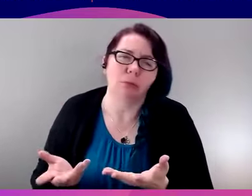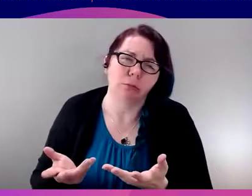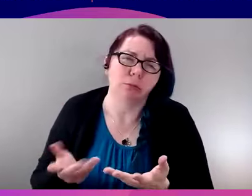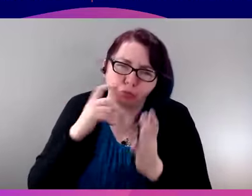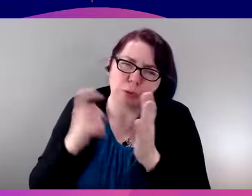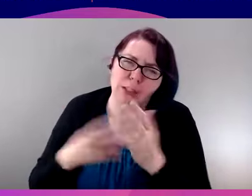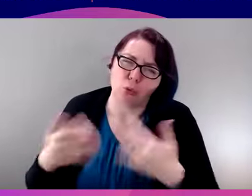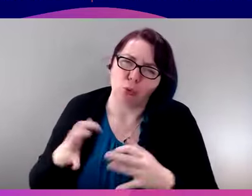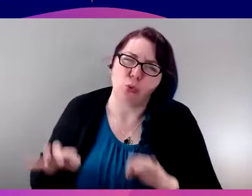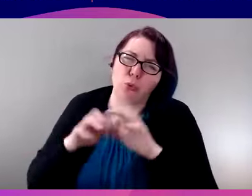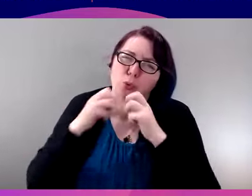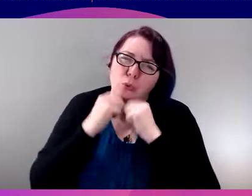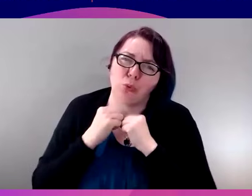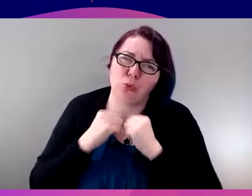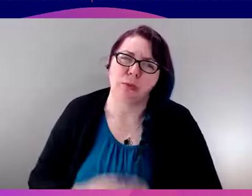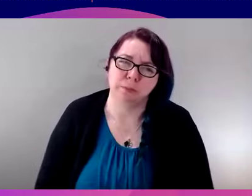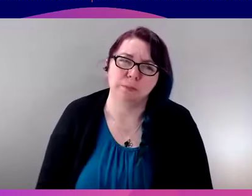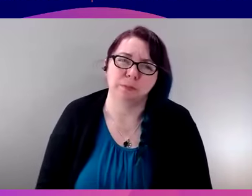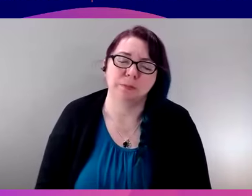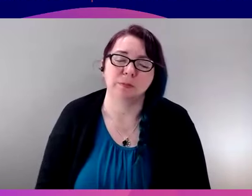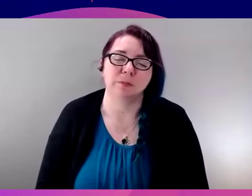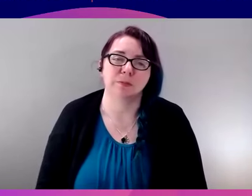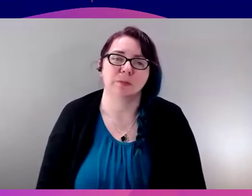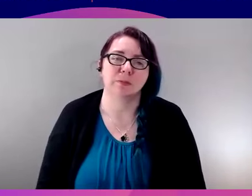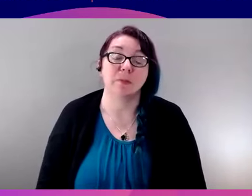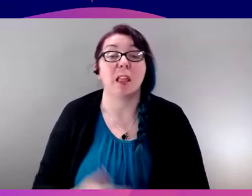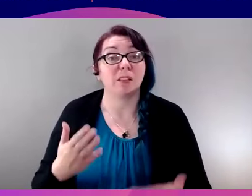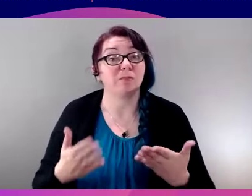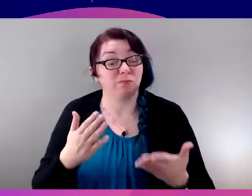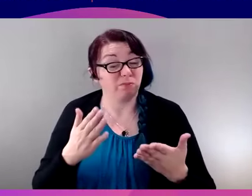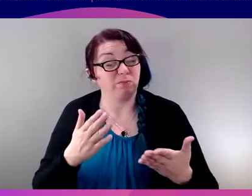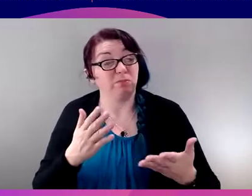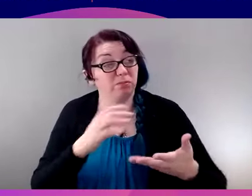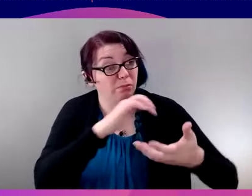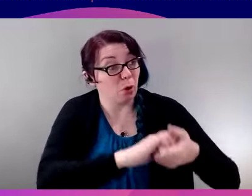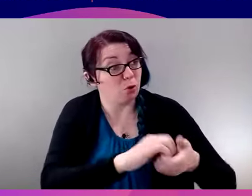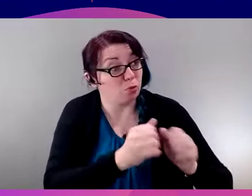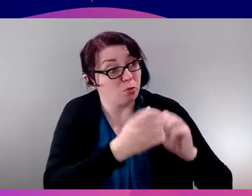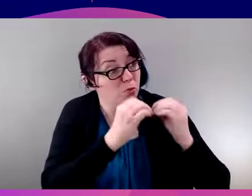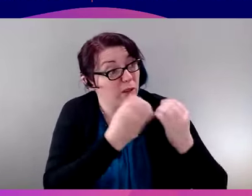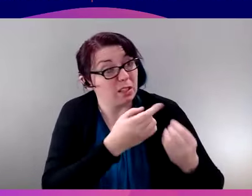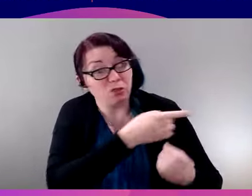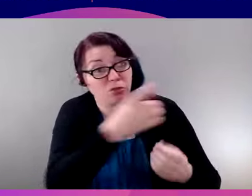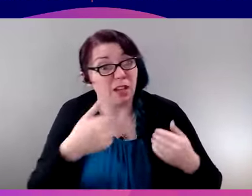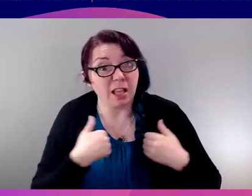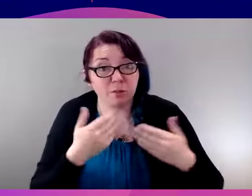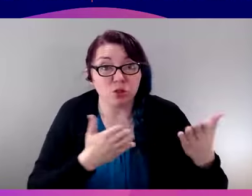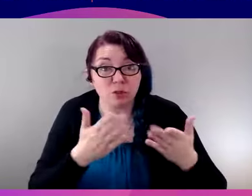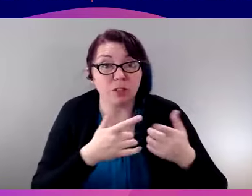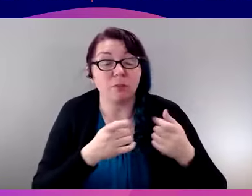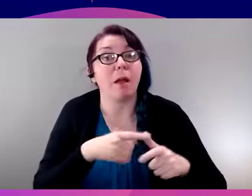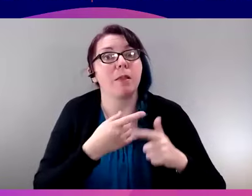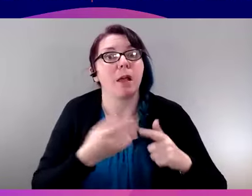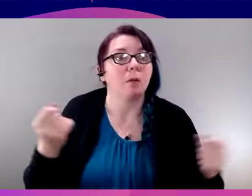if you can work together with someone else that can help you work towards the common goal, because like we've said, it's really hard to do this